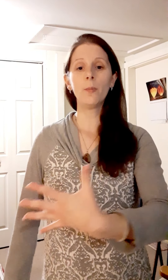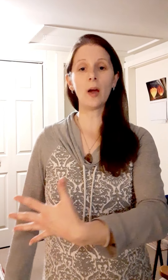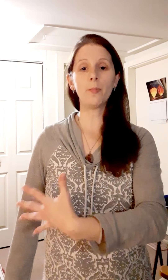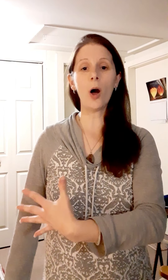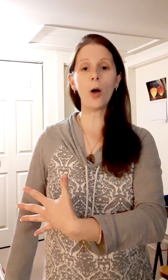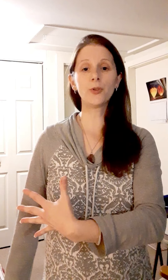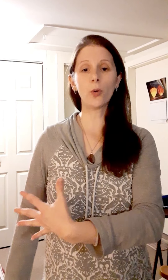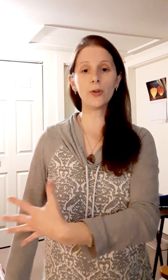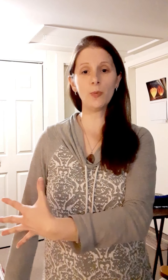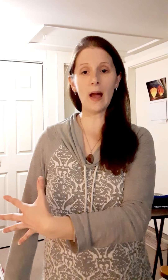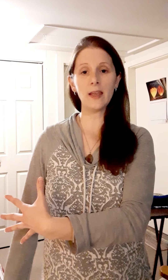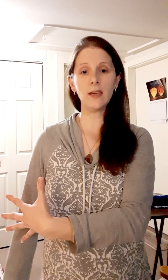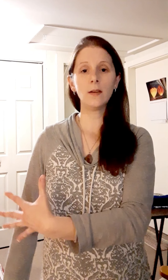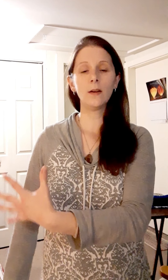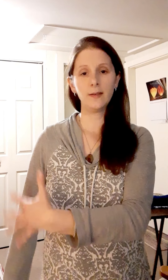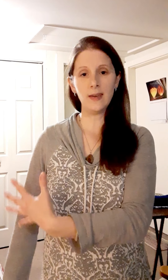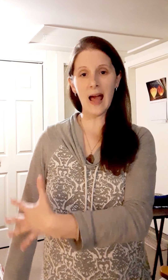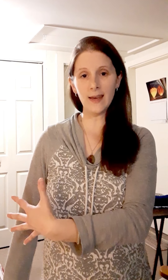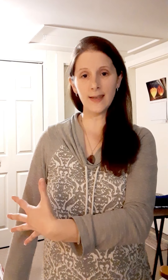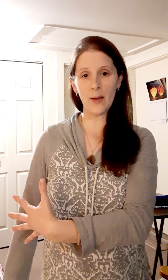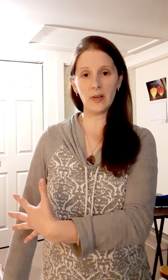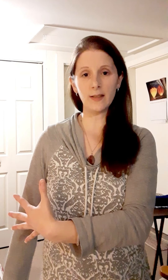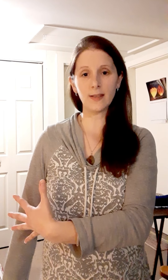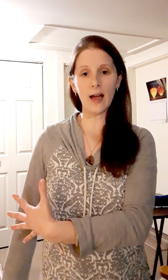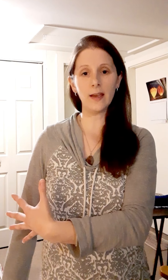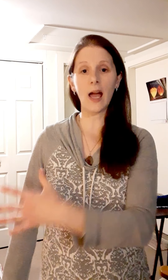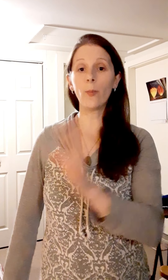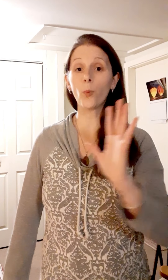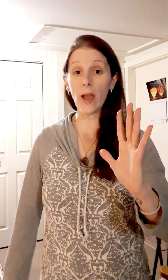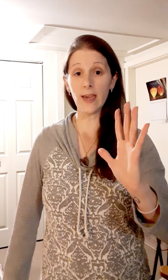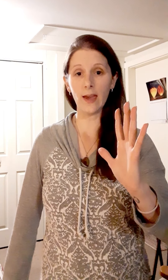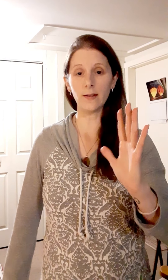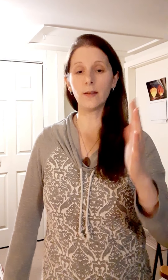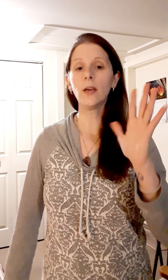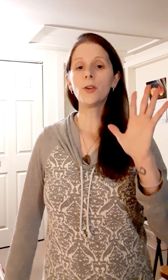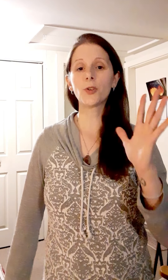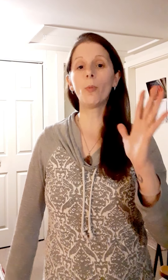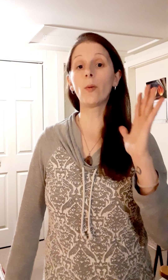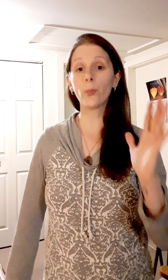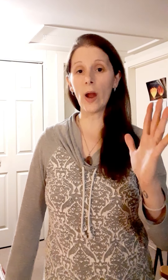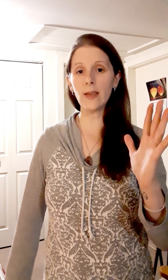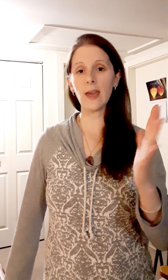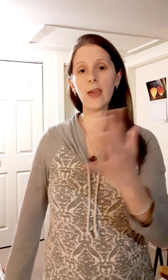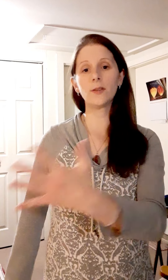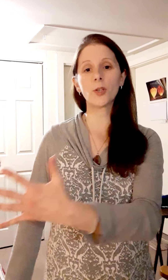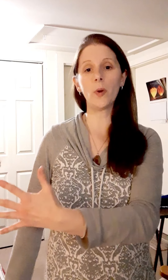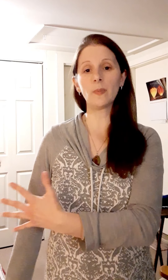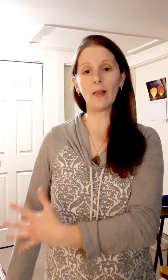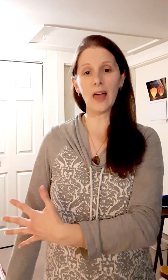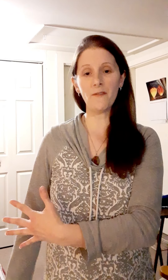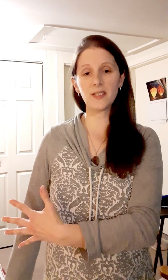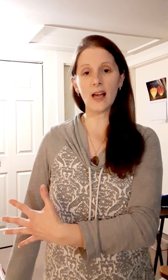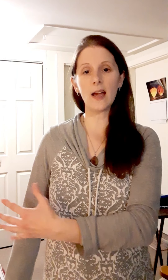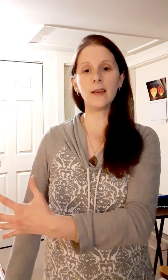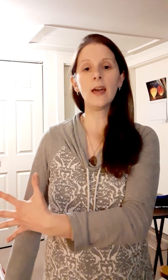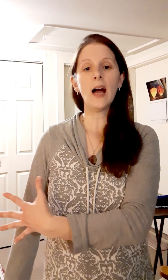but palm towards your body, non-dominant side. I'm right-handed, so my right hand's going to my left side.